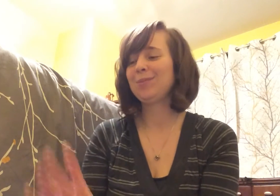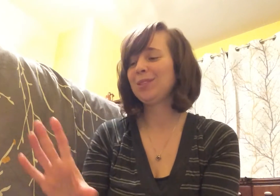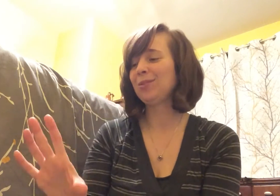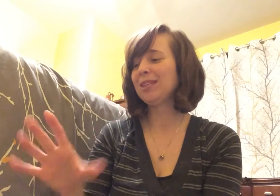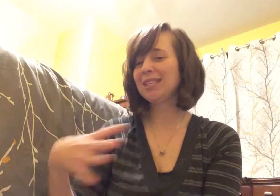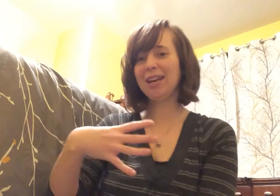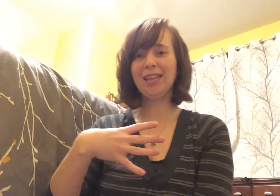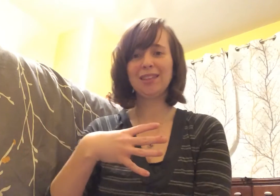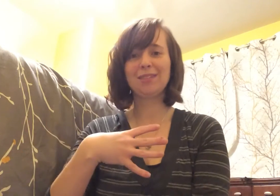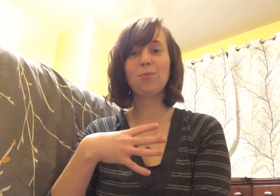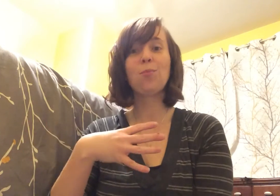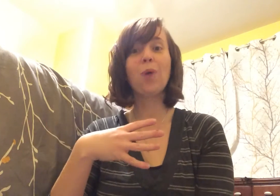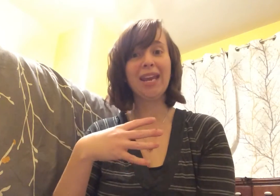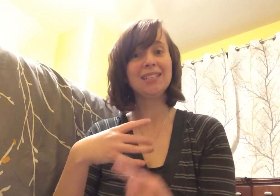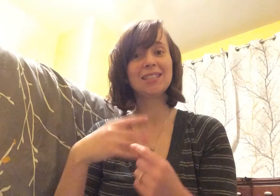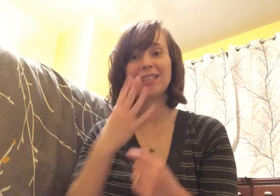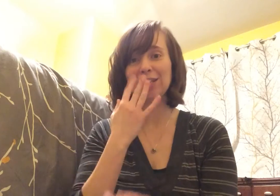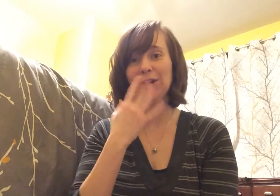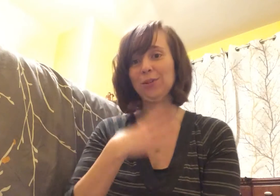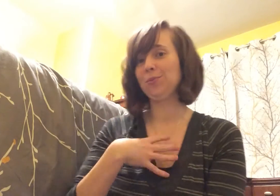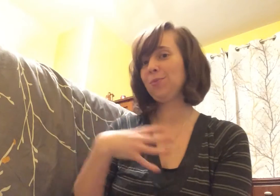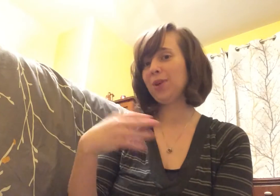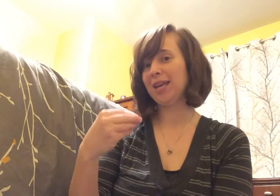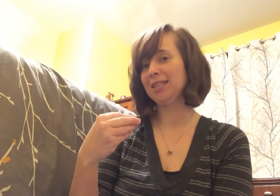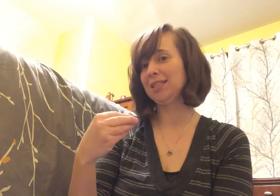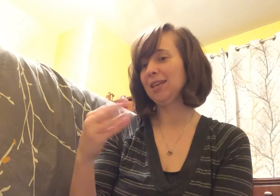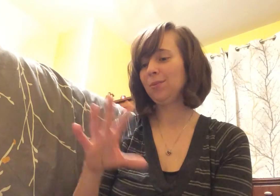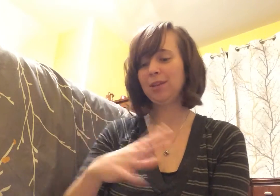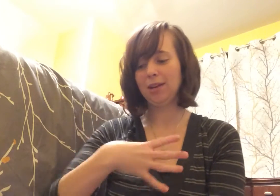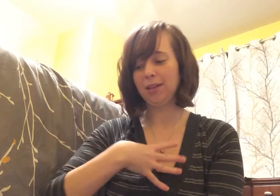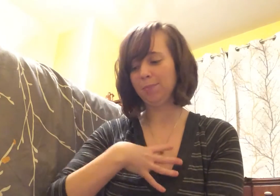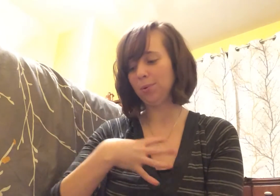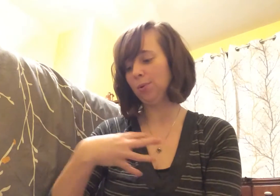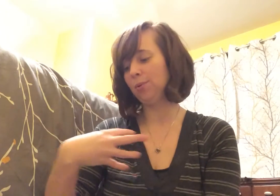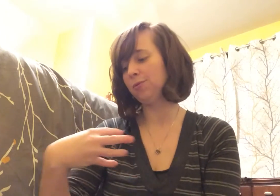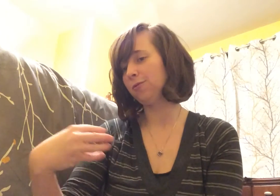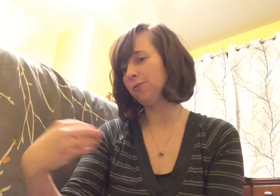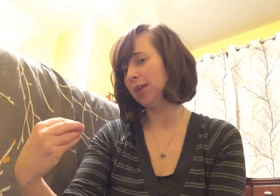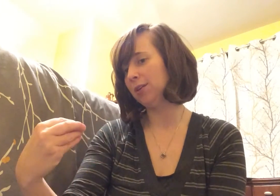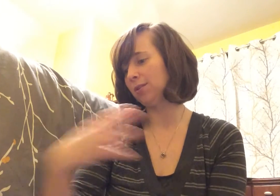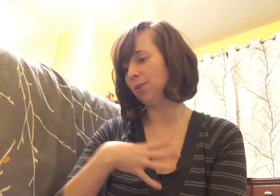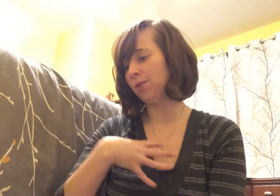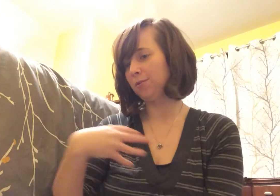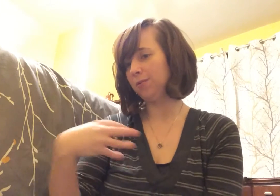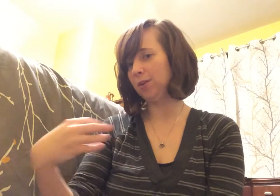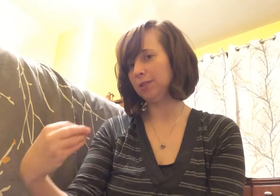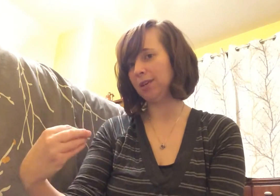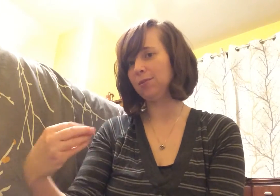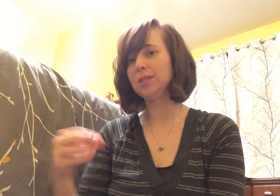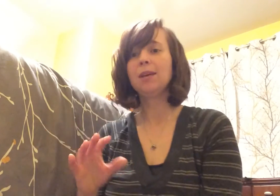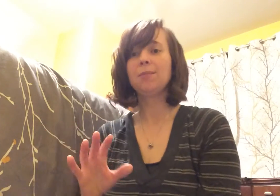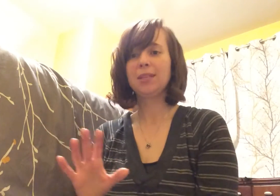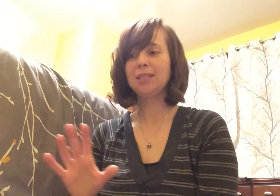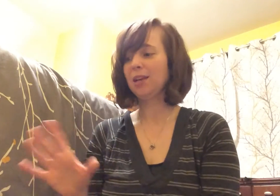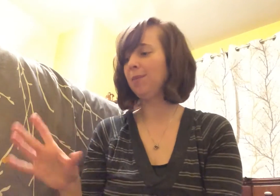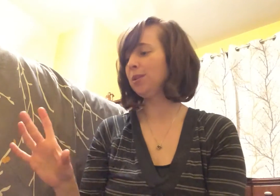So it's kind of like white, the color white, where you kind of pull all the fingers out, but this time it's only